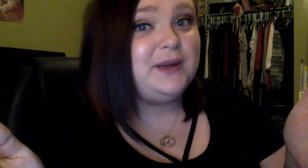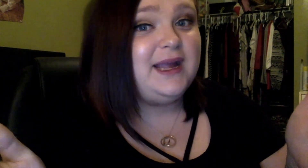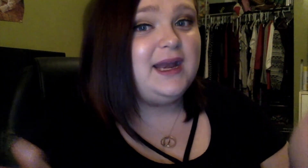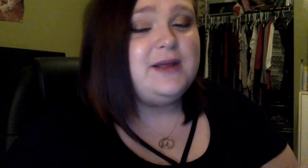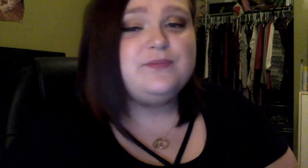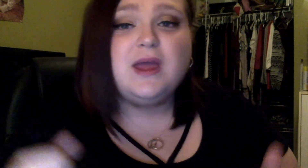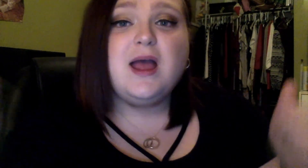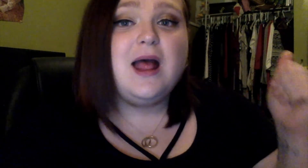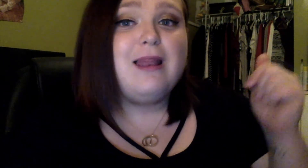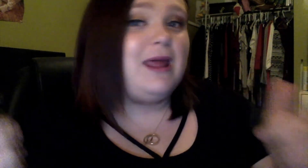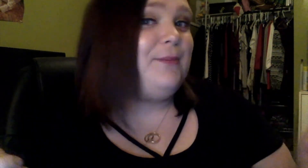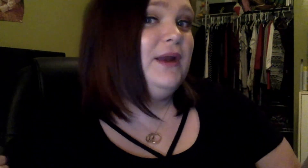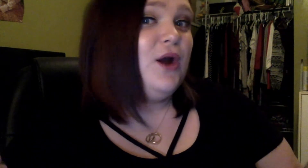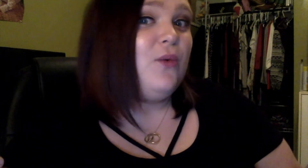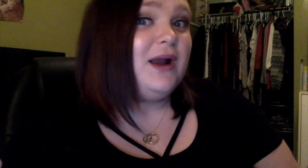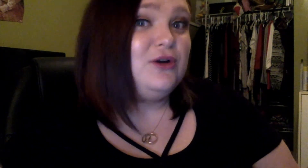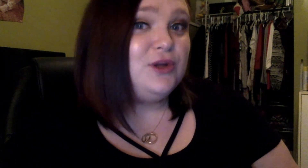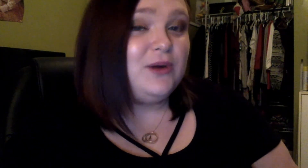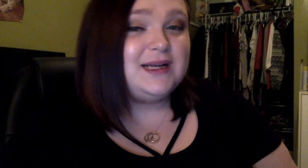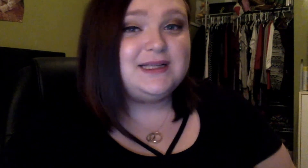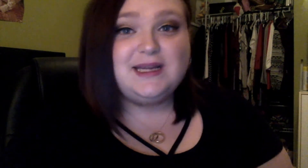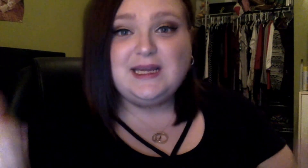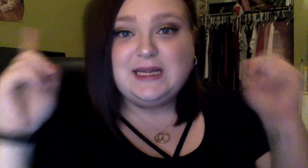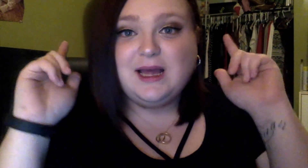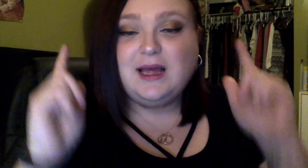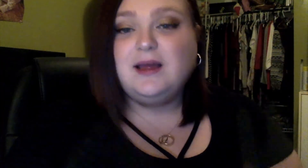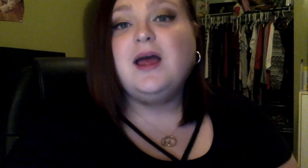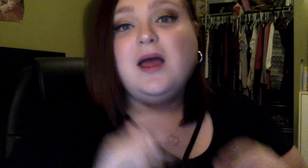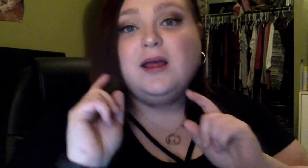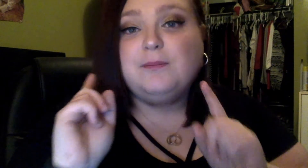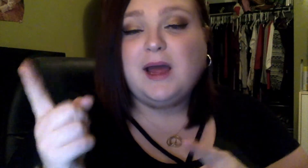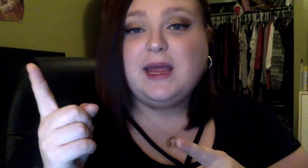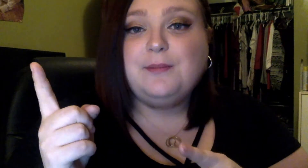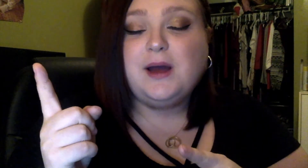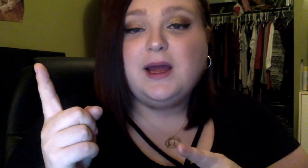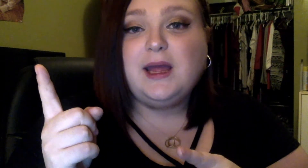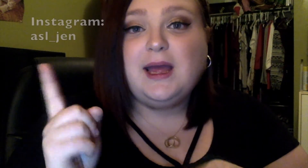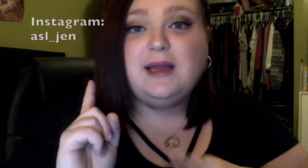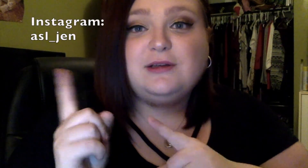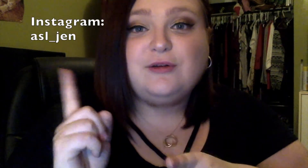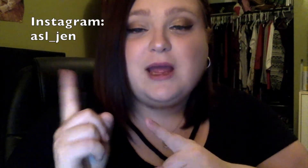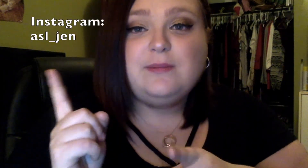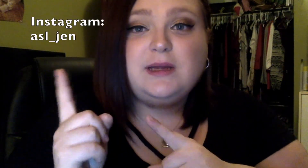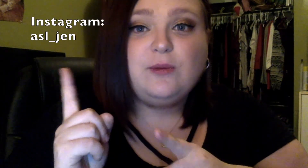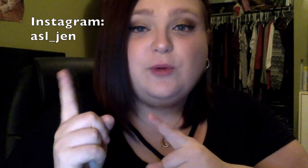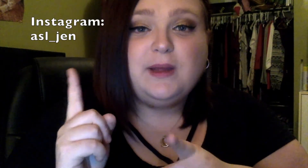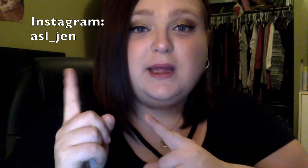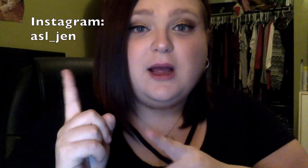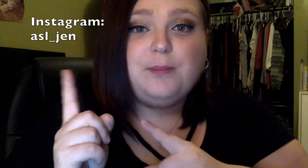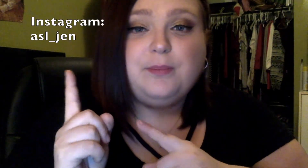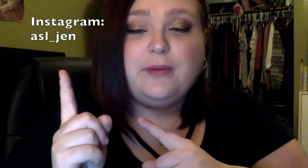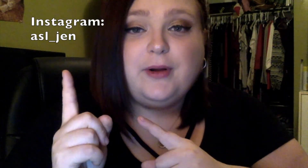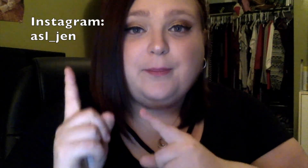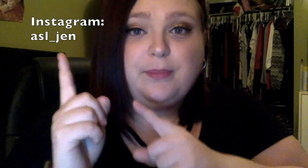beginning. Let me know what else you want to see. My Instagram will be up